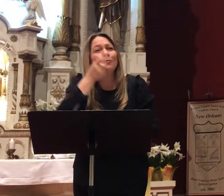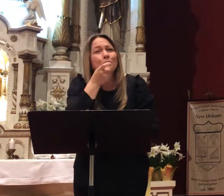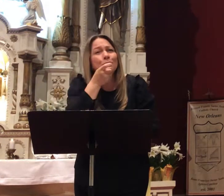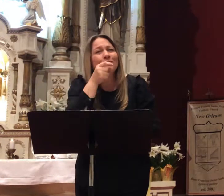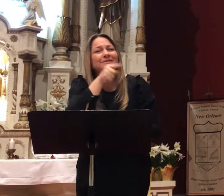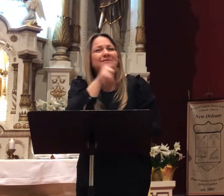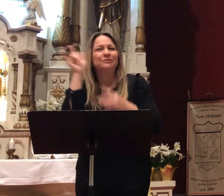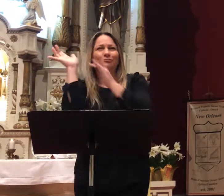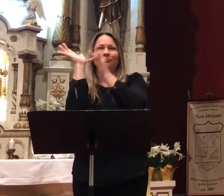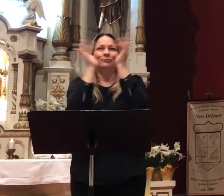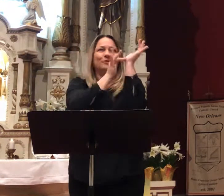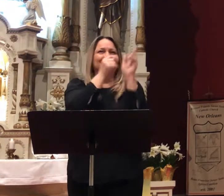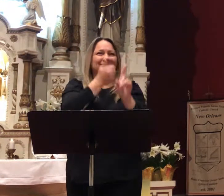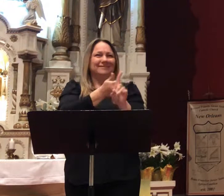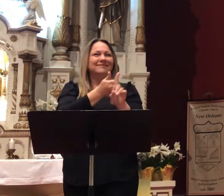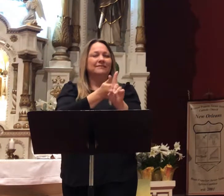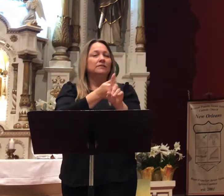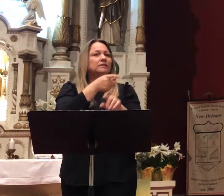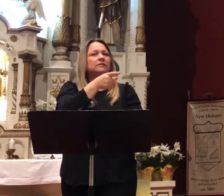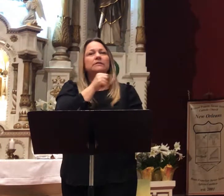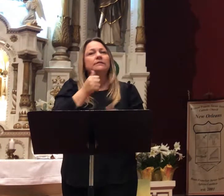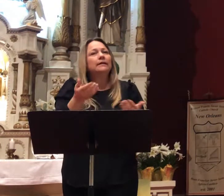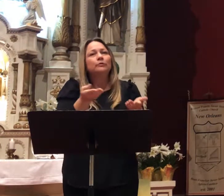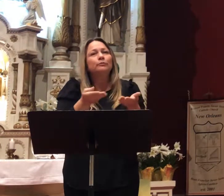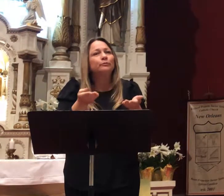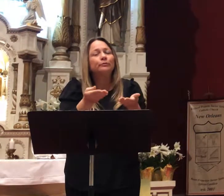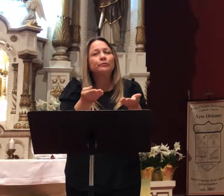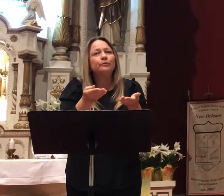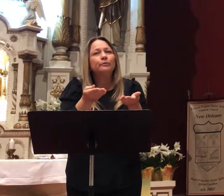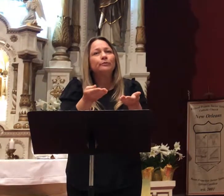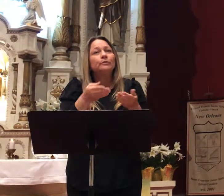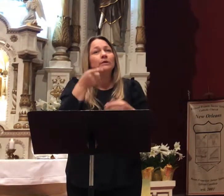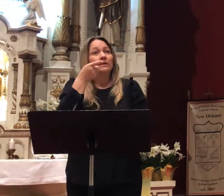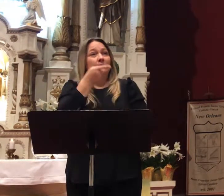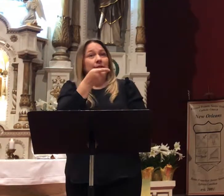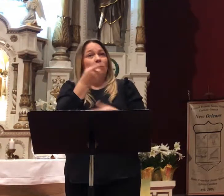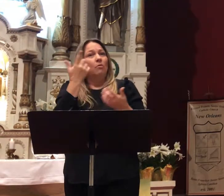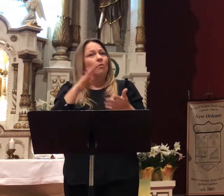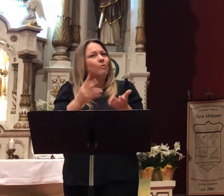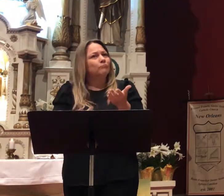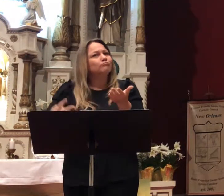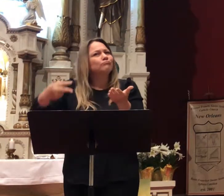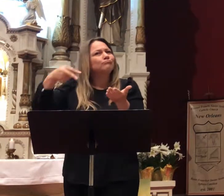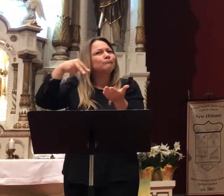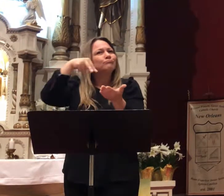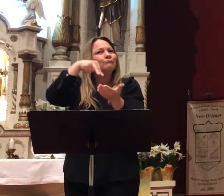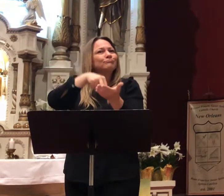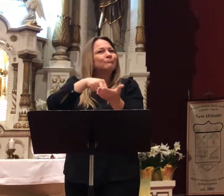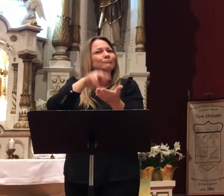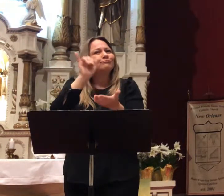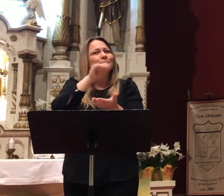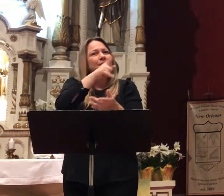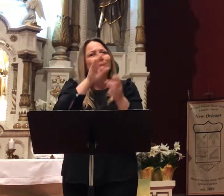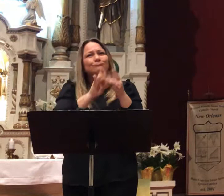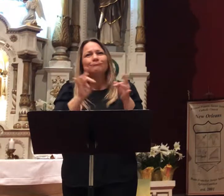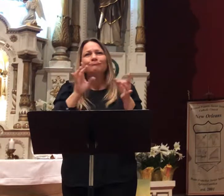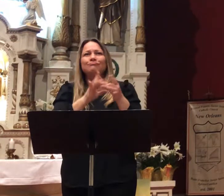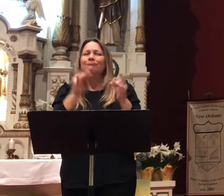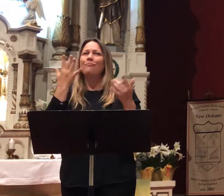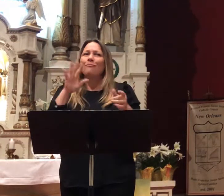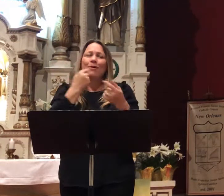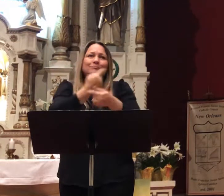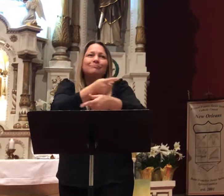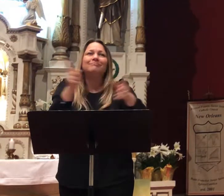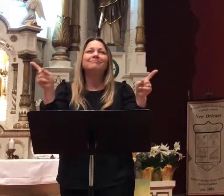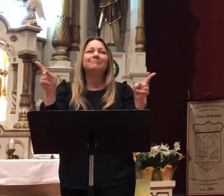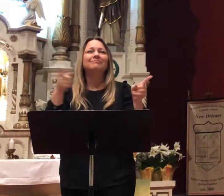crucified. He is not here, for he has been raised just as he said. Come and